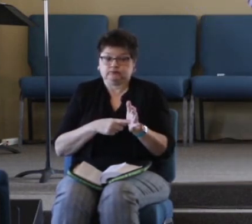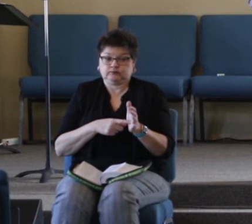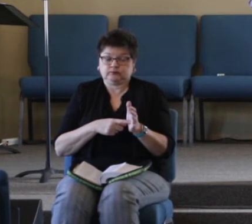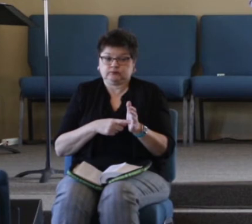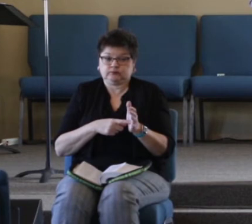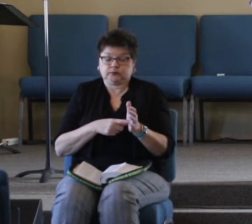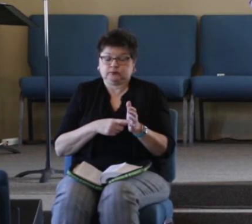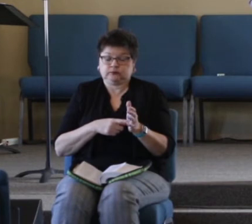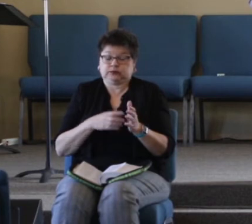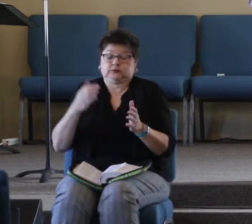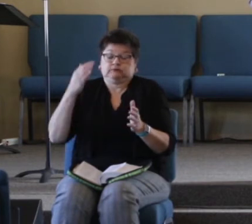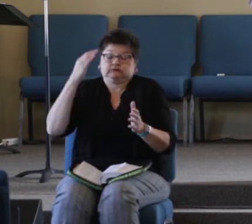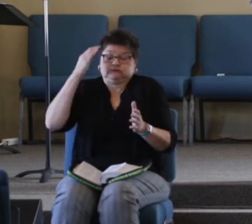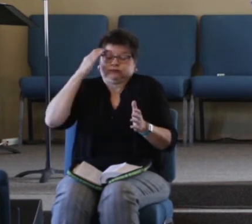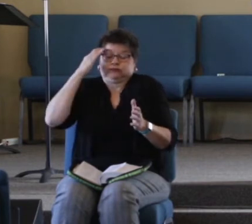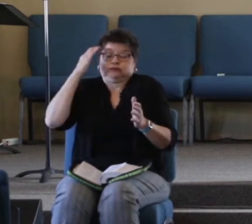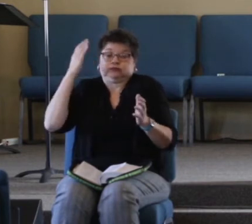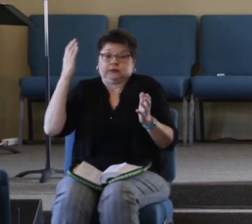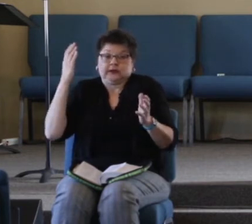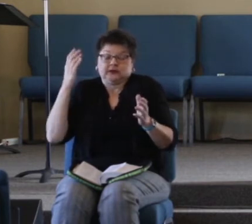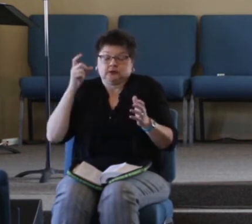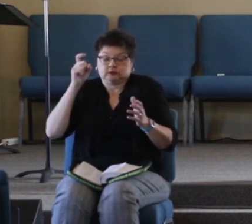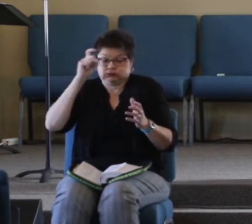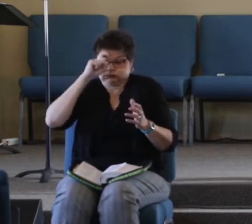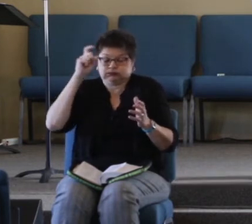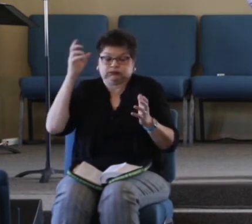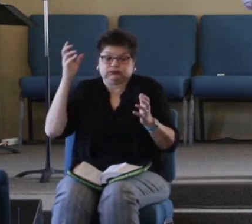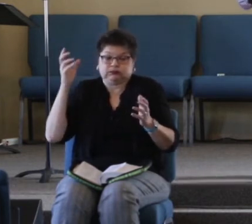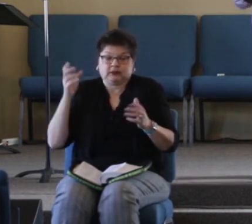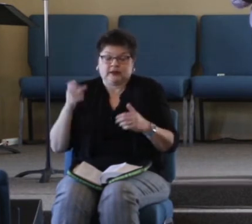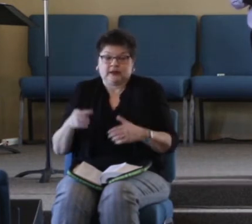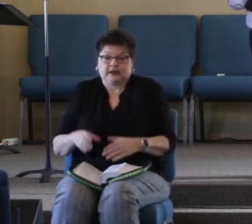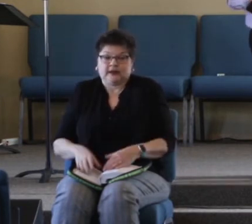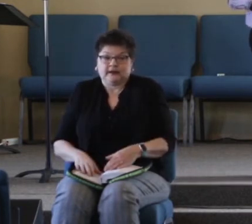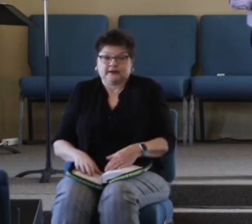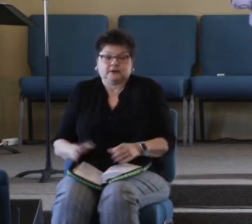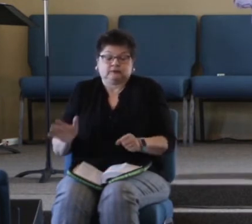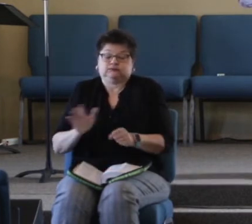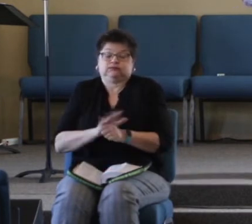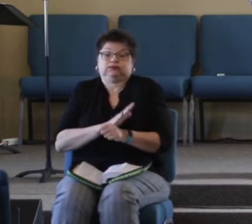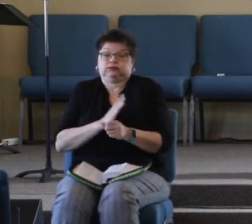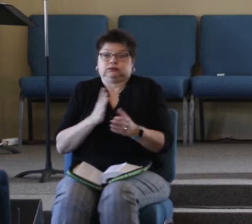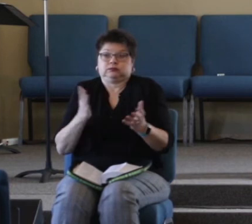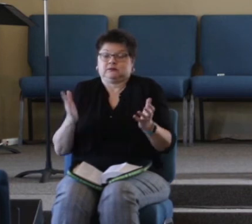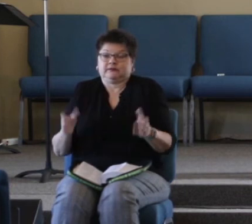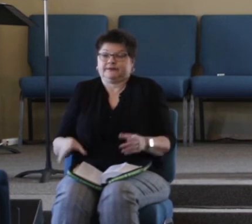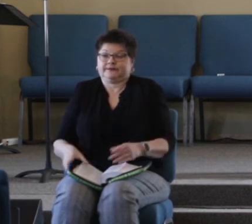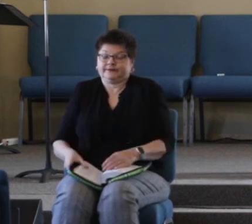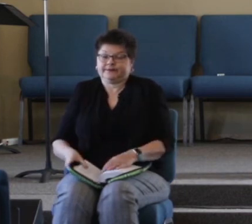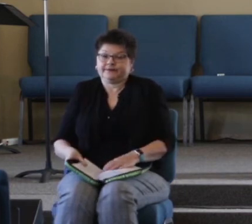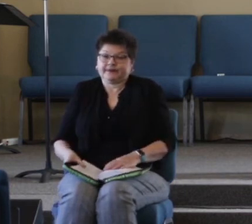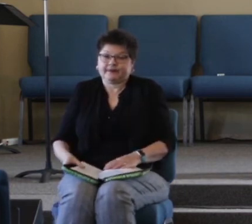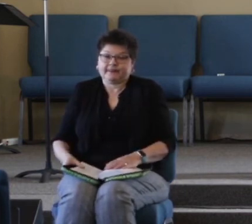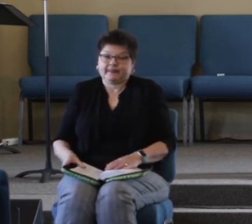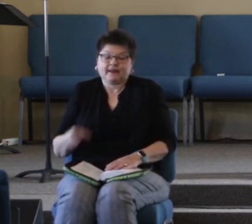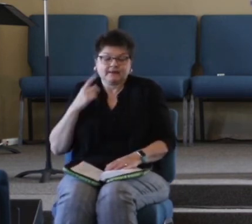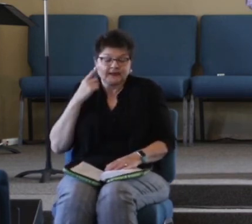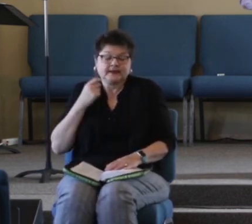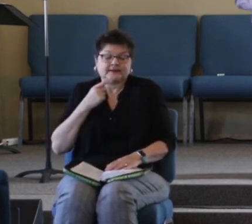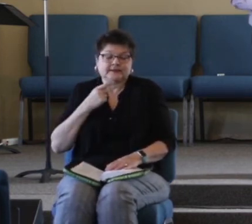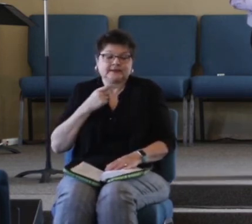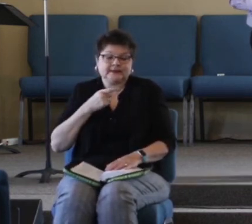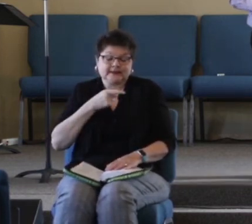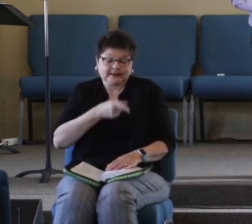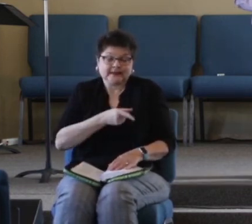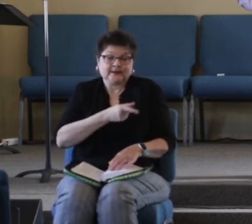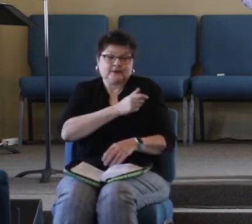knowledgeable, so wise, so complete. Because he was an authority, and they